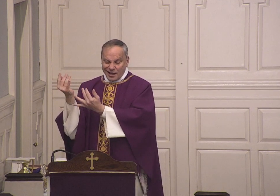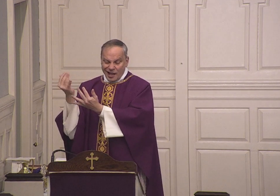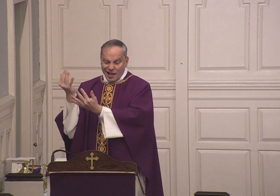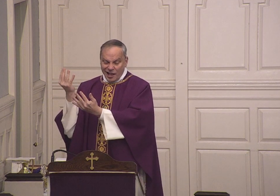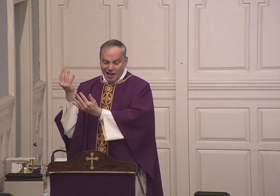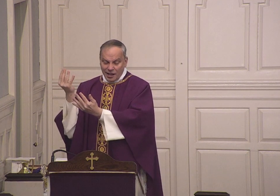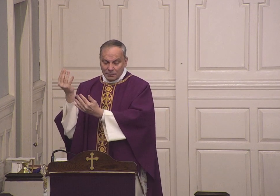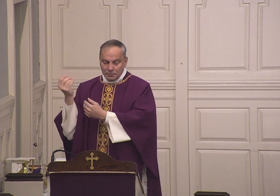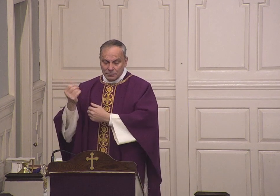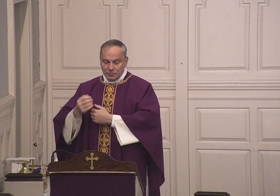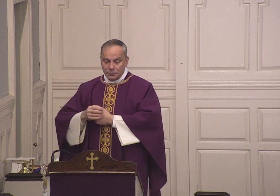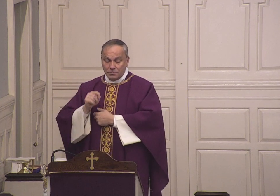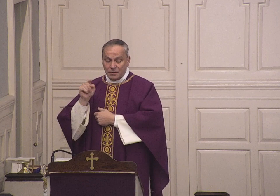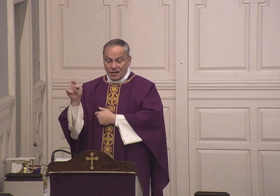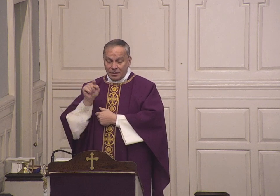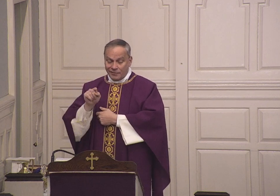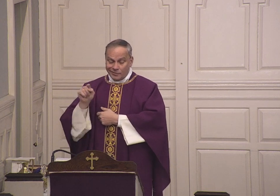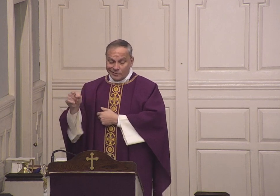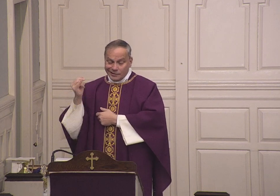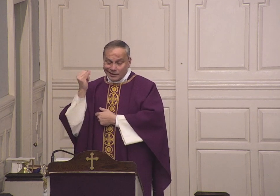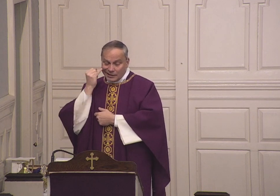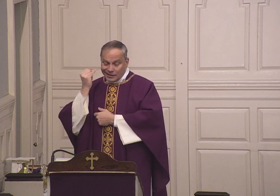Gehenna.